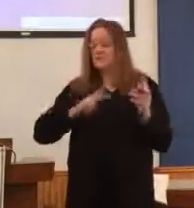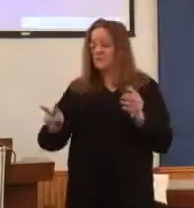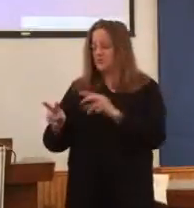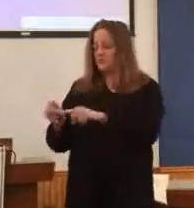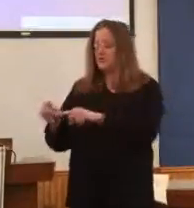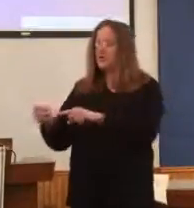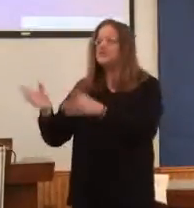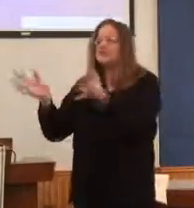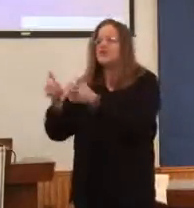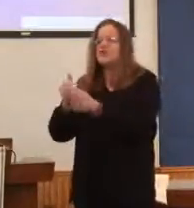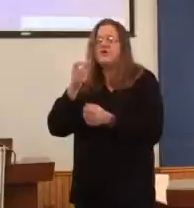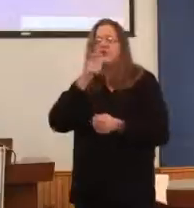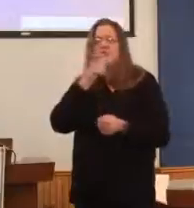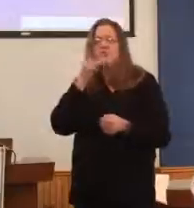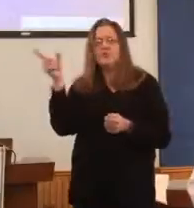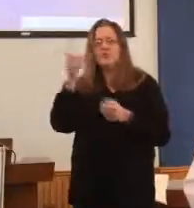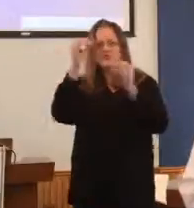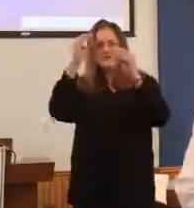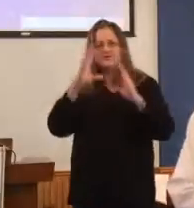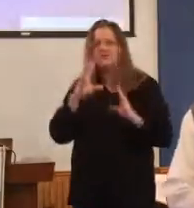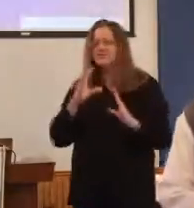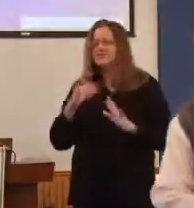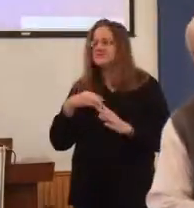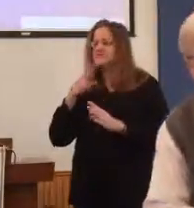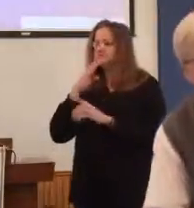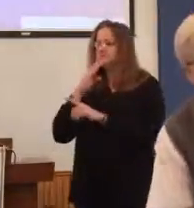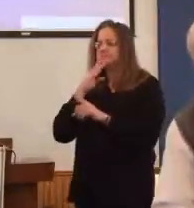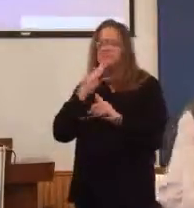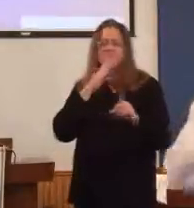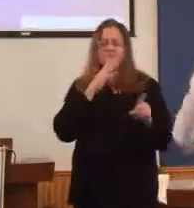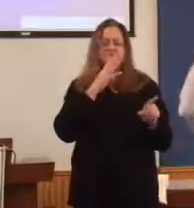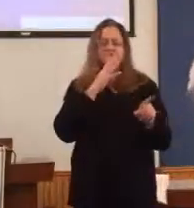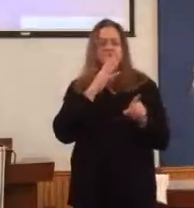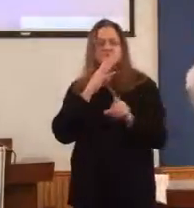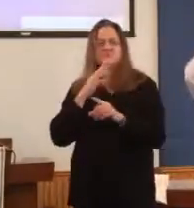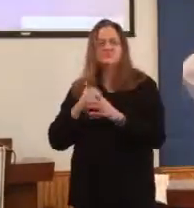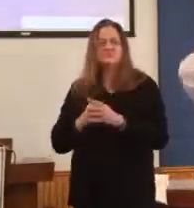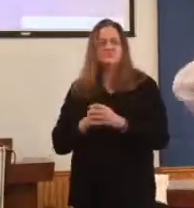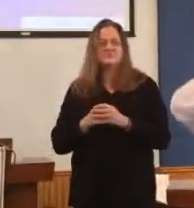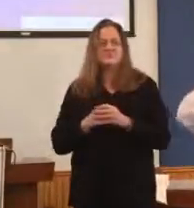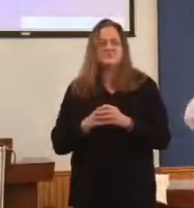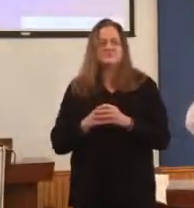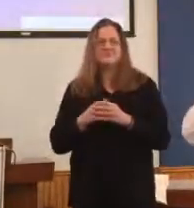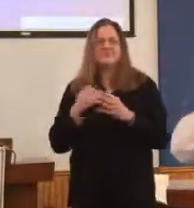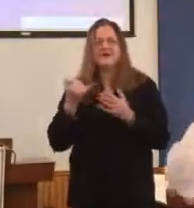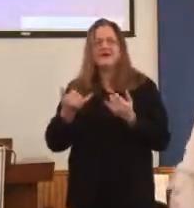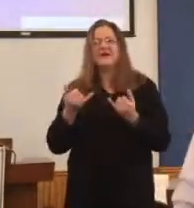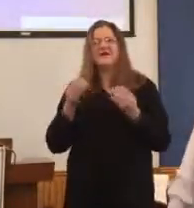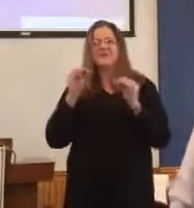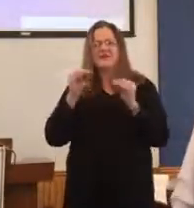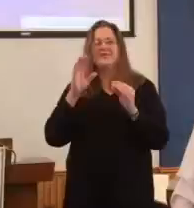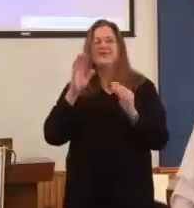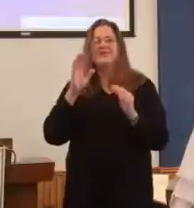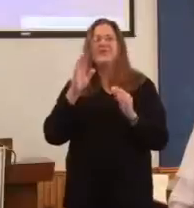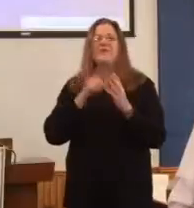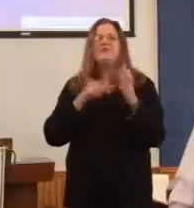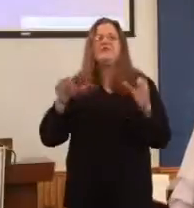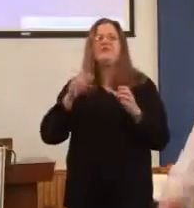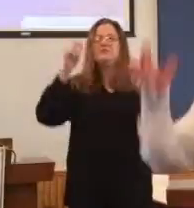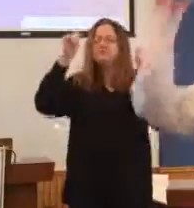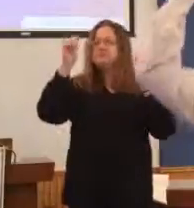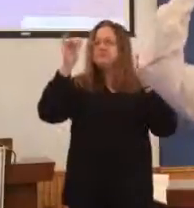the teachers in the temple. Now, again, put on your parent hat. What do you do